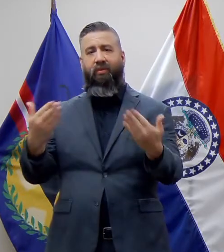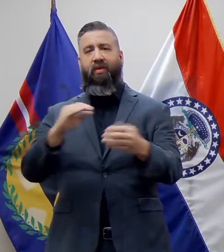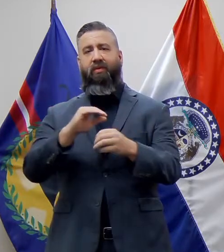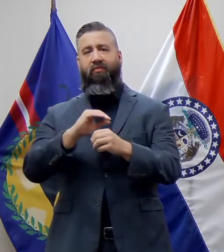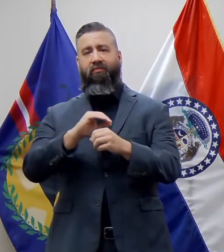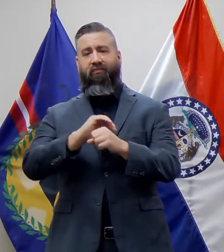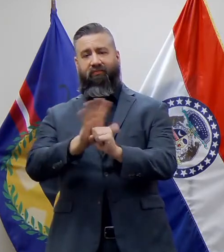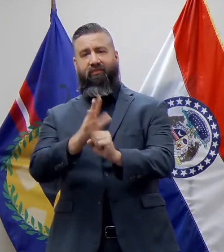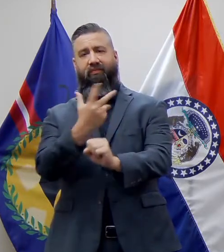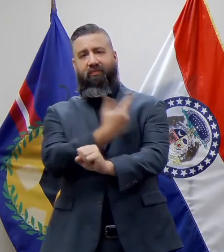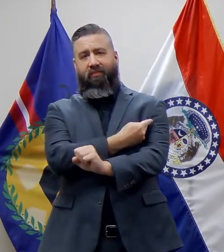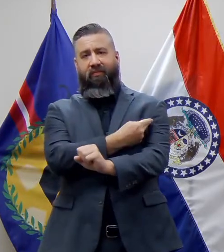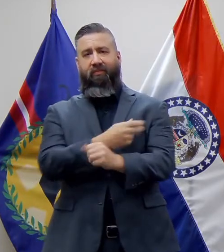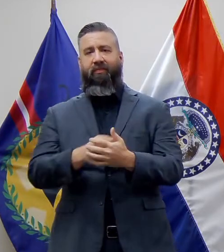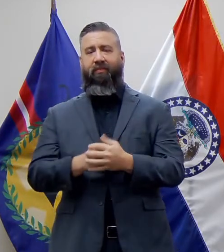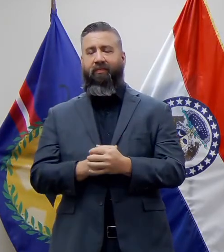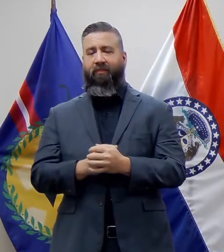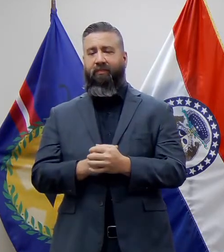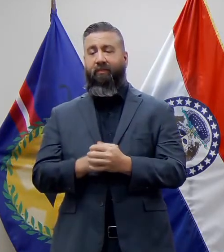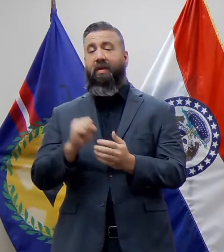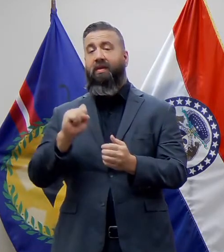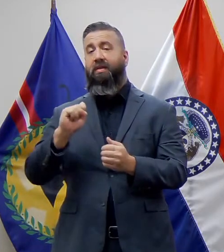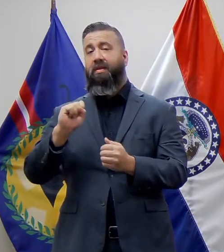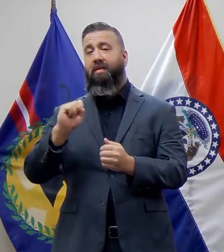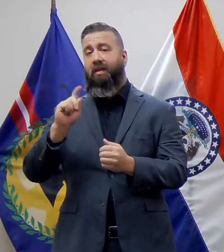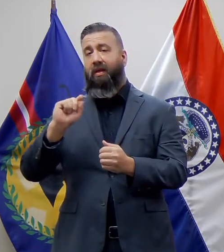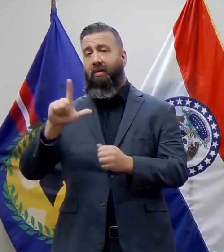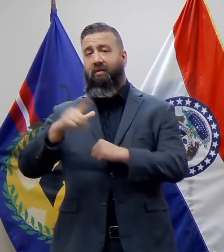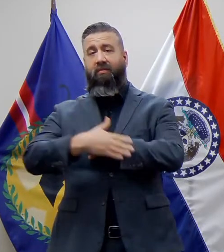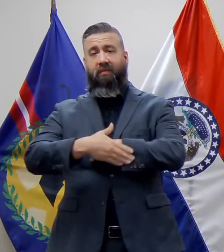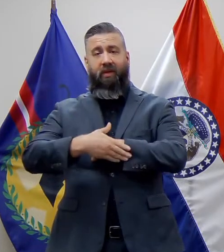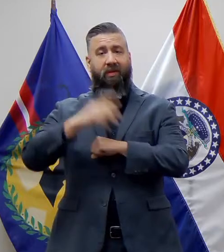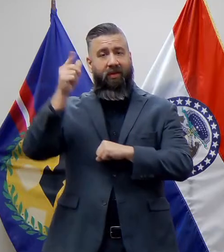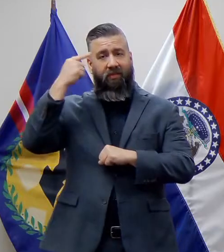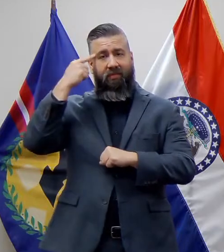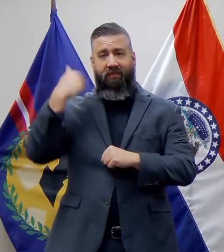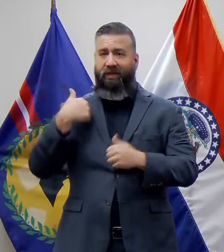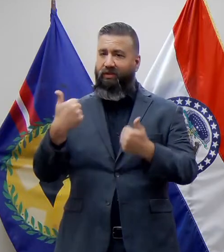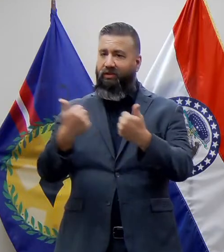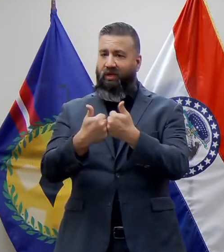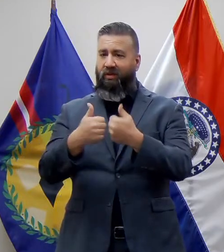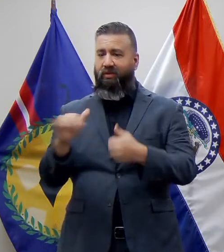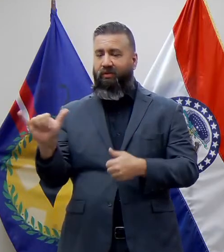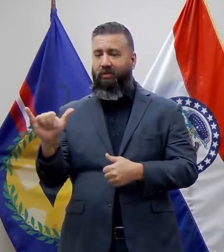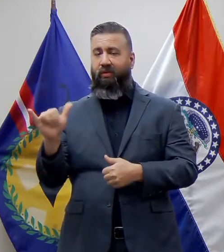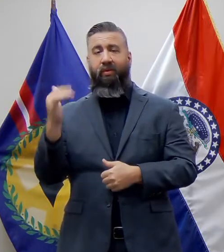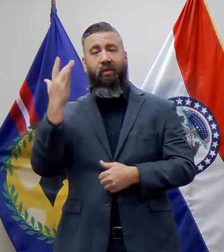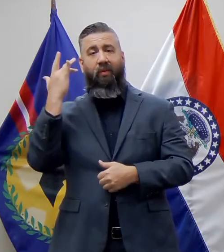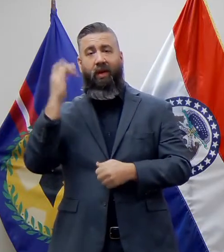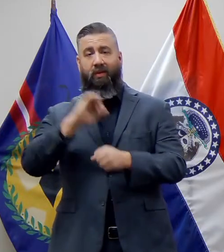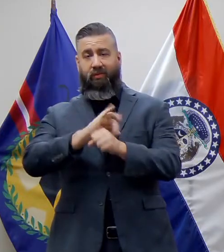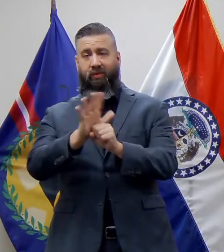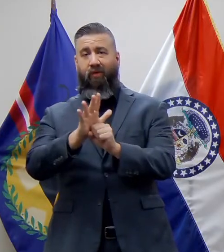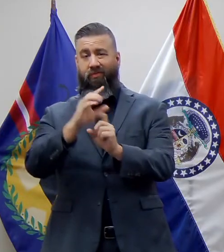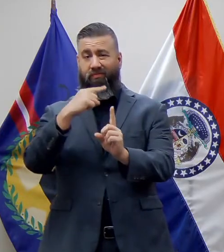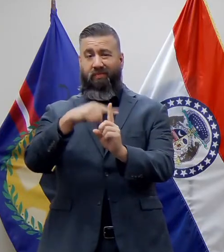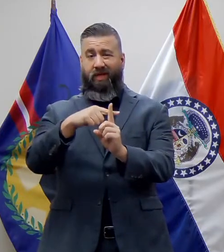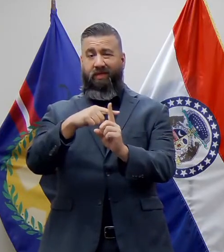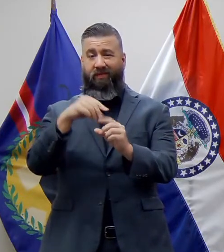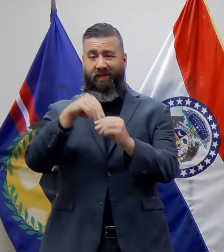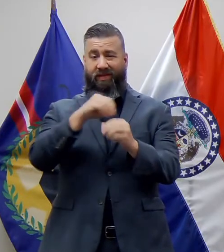patients. St. Louis County government also has its challenges, with COVID cases confirmed in all aspects of